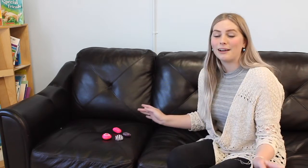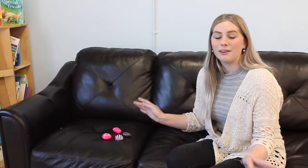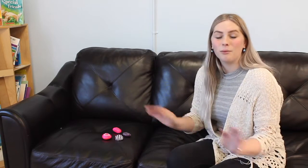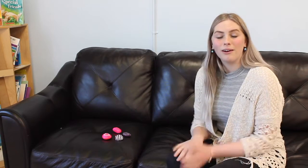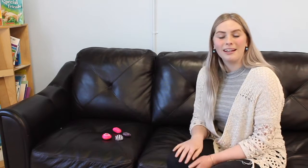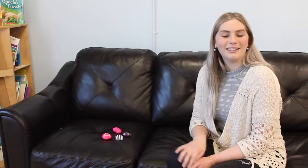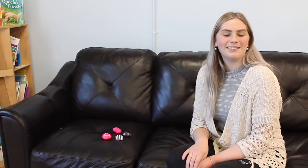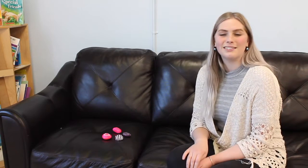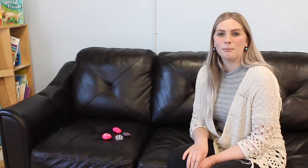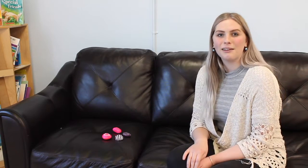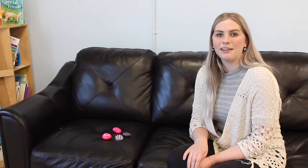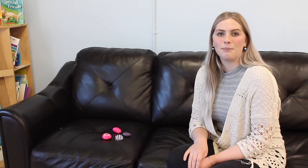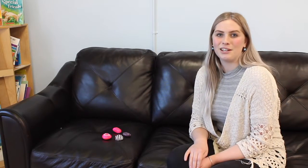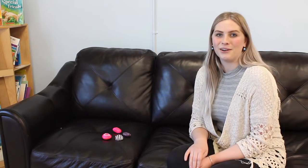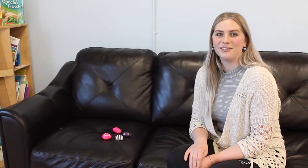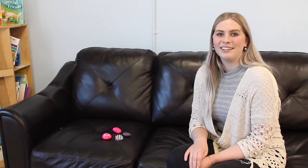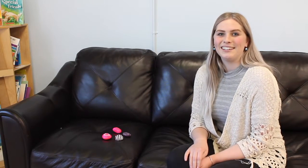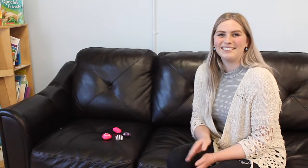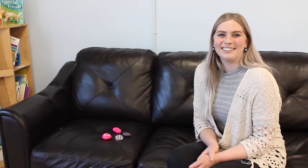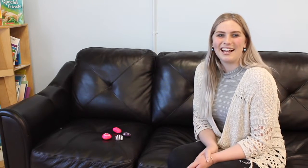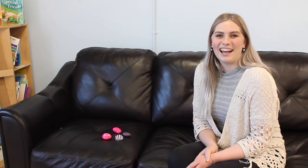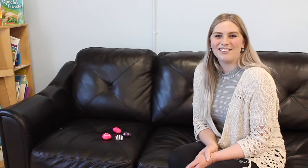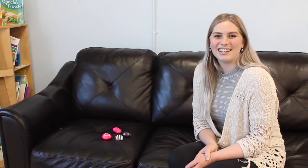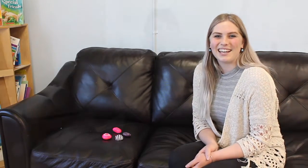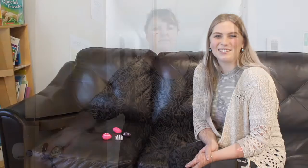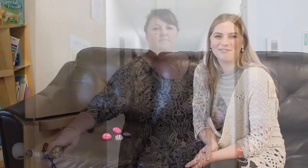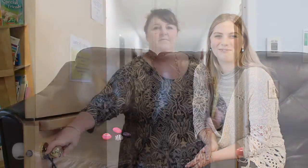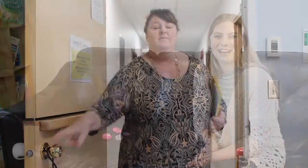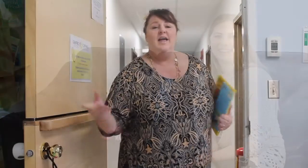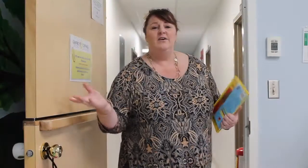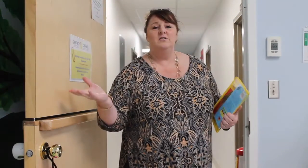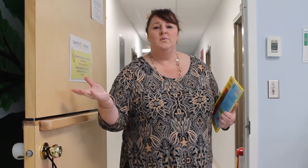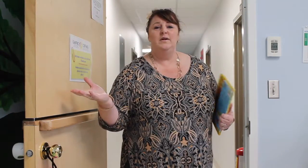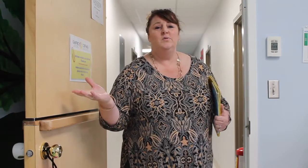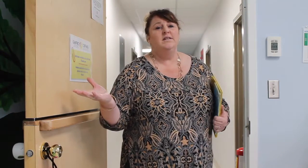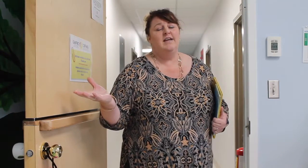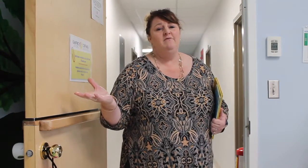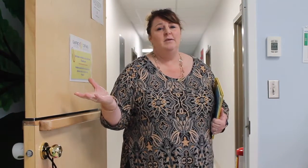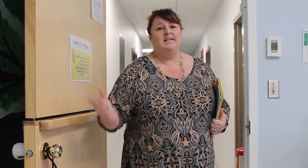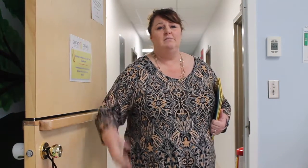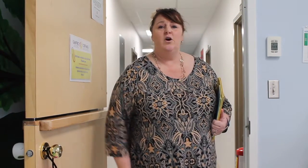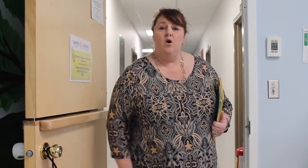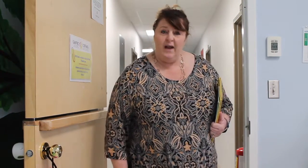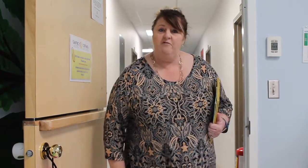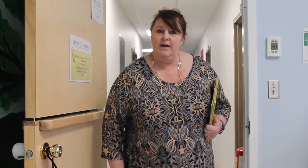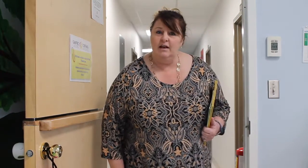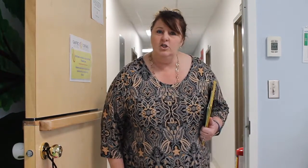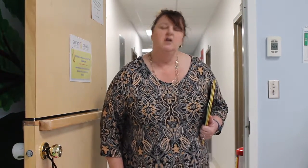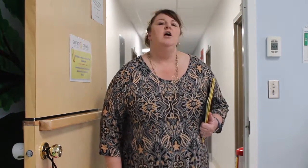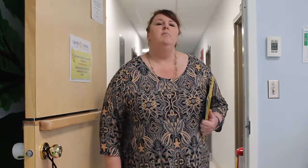you want, it is completely up to you. Have a great day. Bye. Hey girls and boys, well it's time for Miss Kim to go home and have my lunch. But